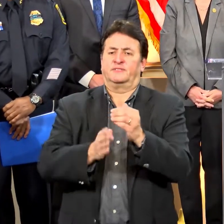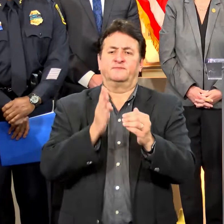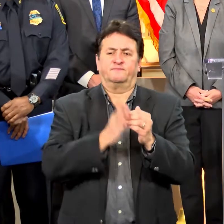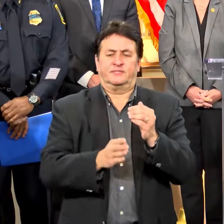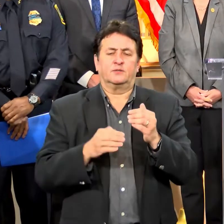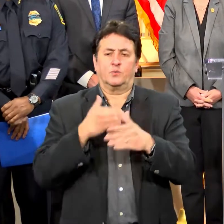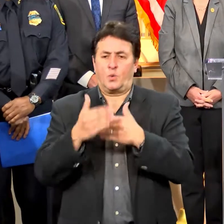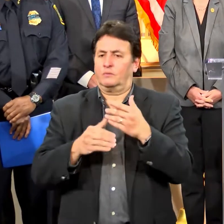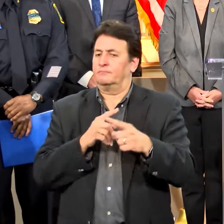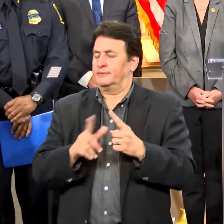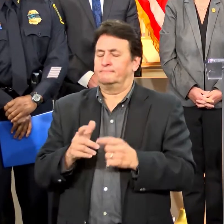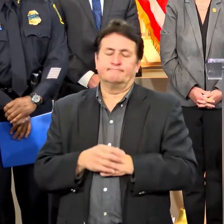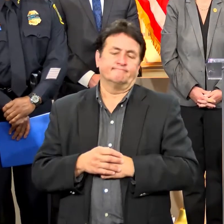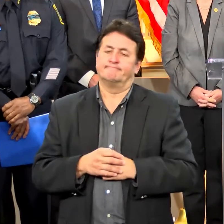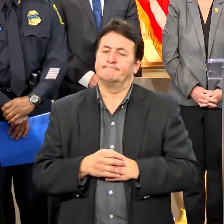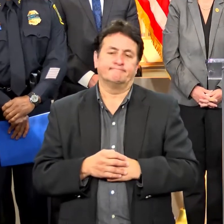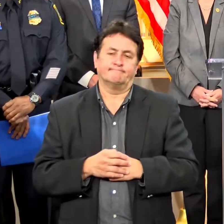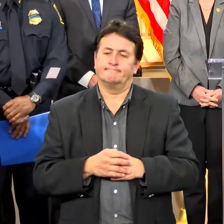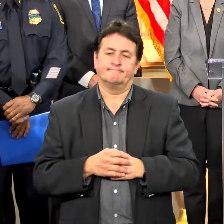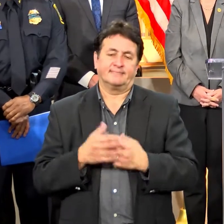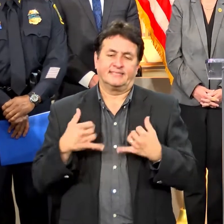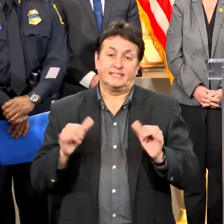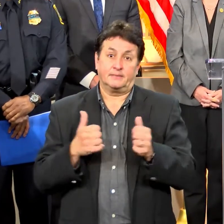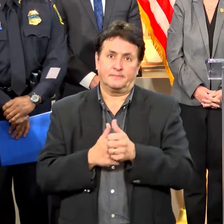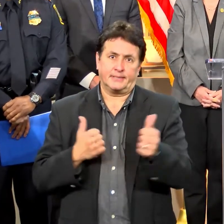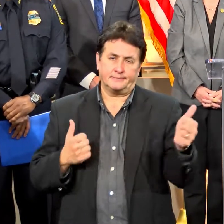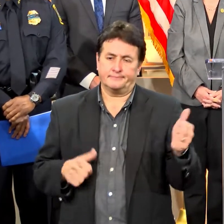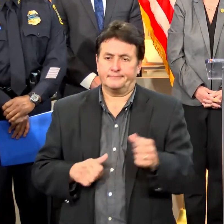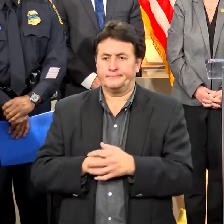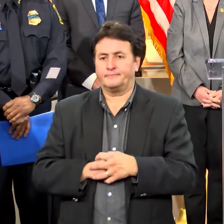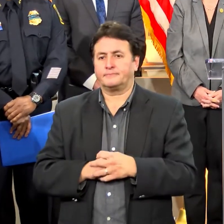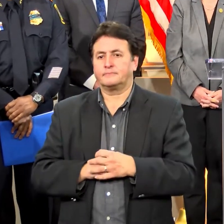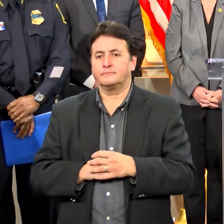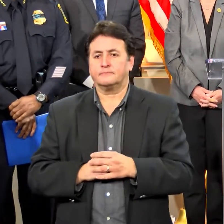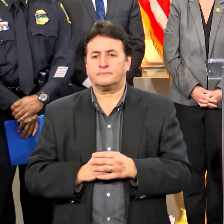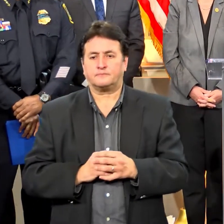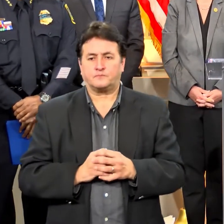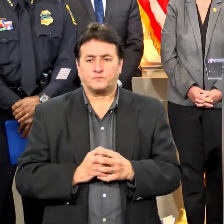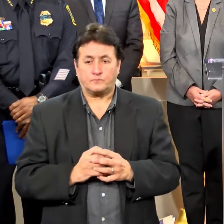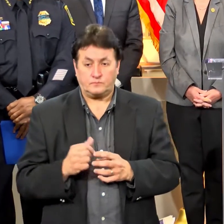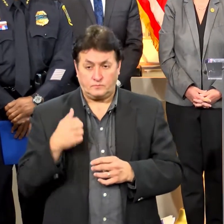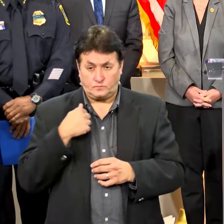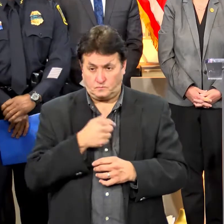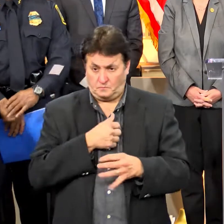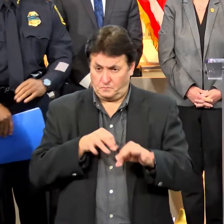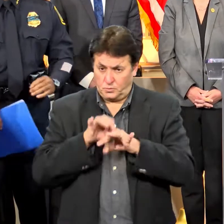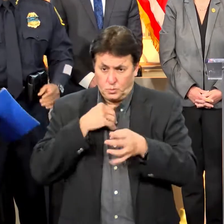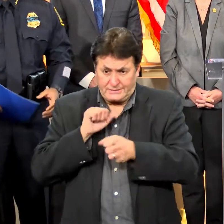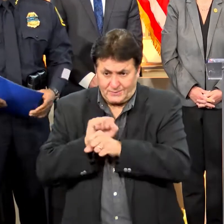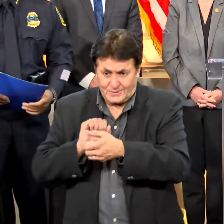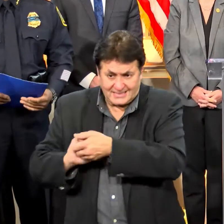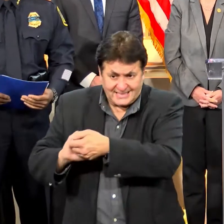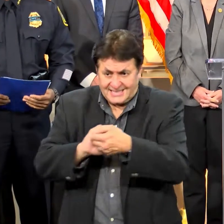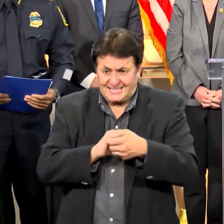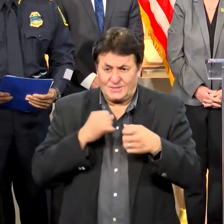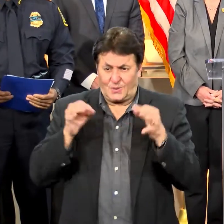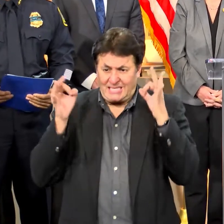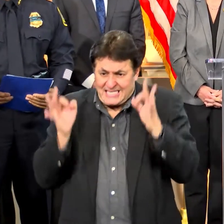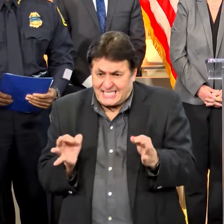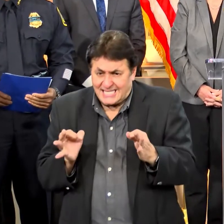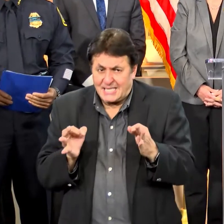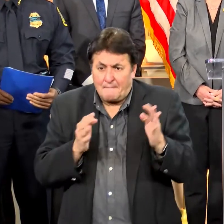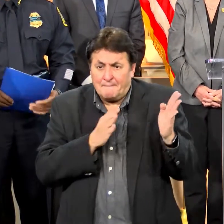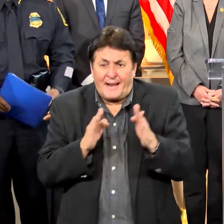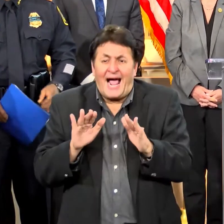is imperative that all criminal justice stakeholders work together to design a plan to clear the criminal